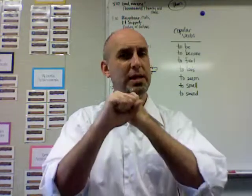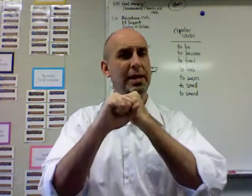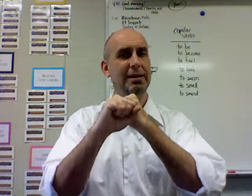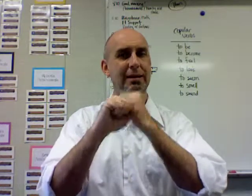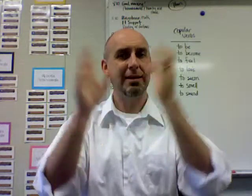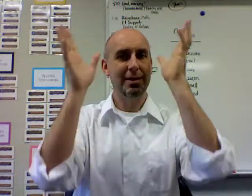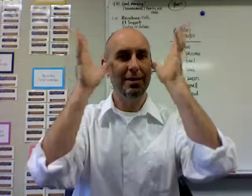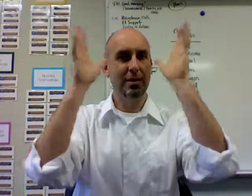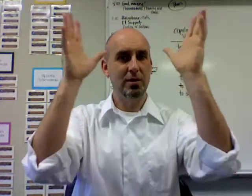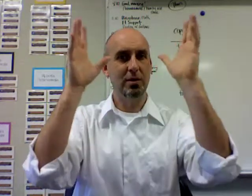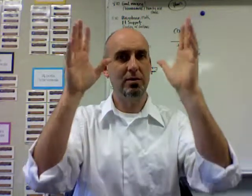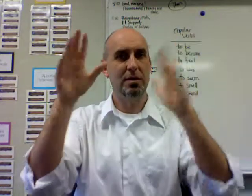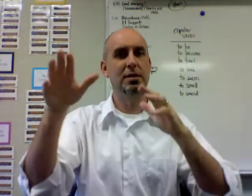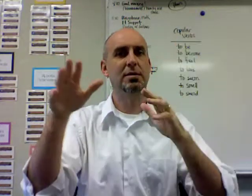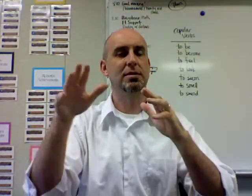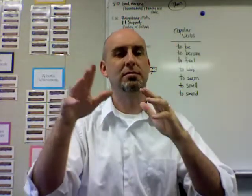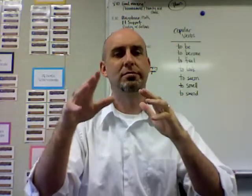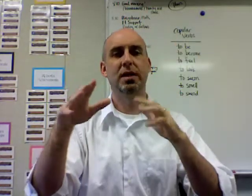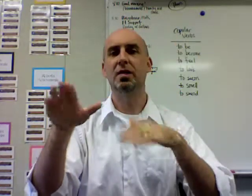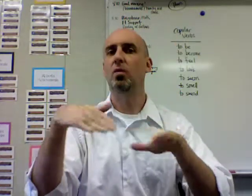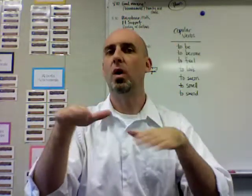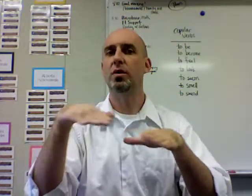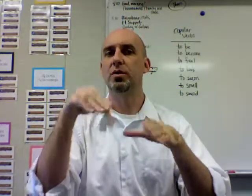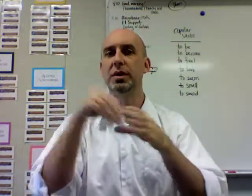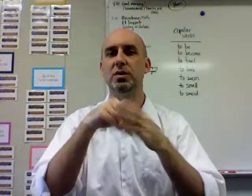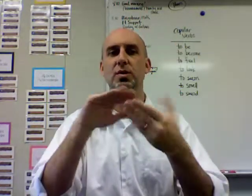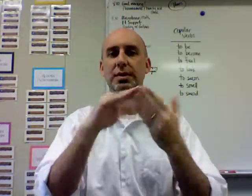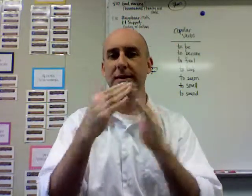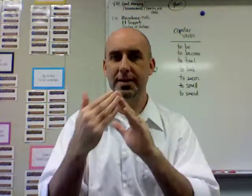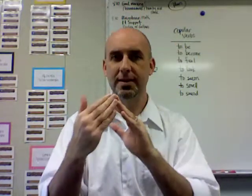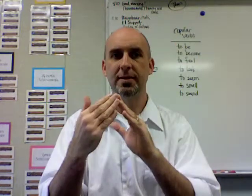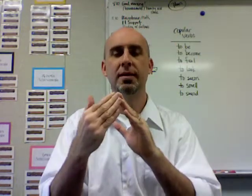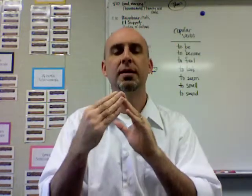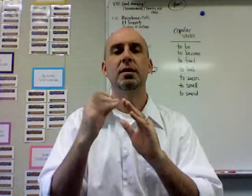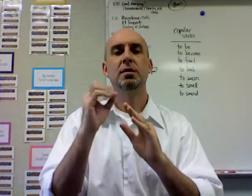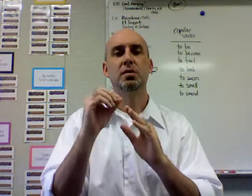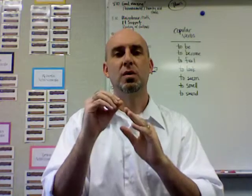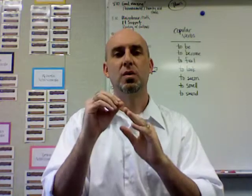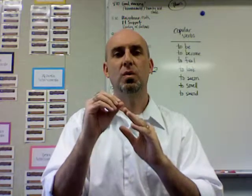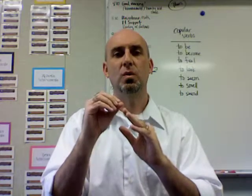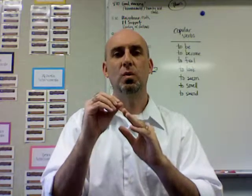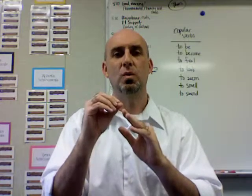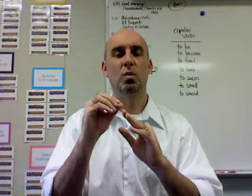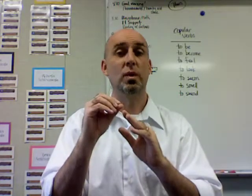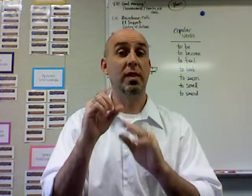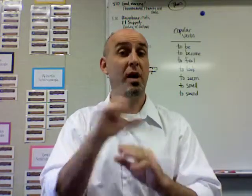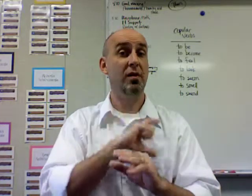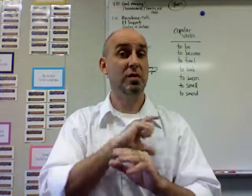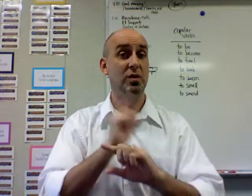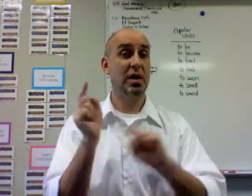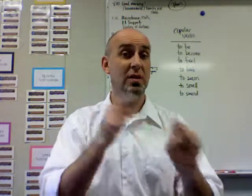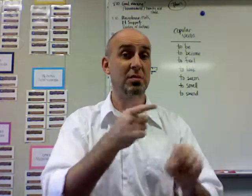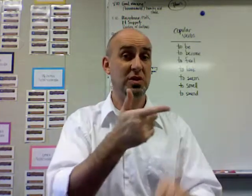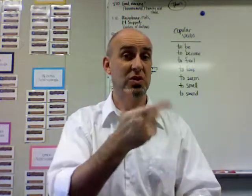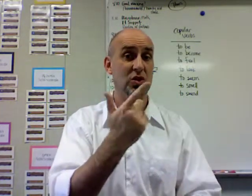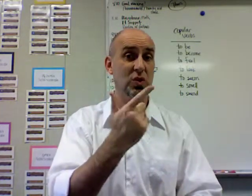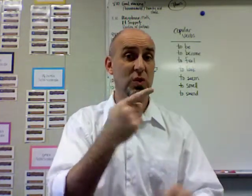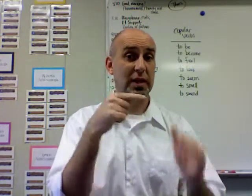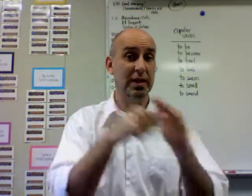protecting a deer that has kind of wandered into a city. So when the officer comes to shoot and kill